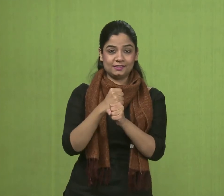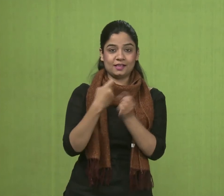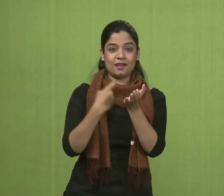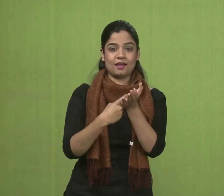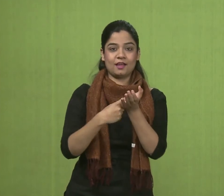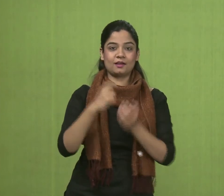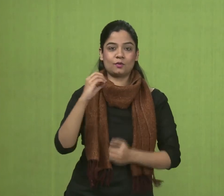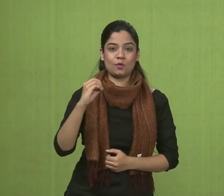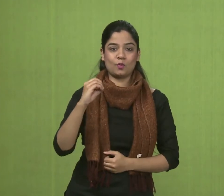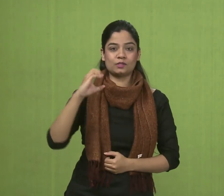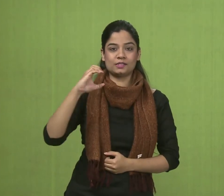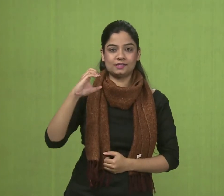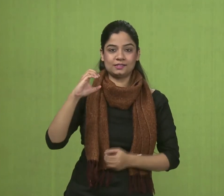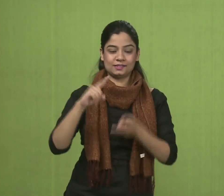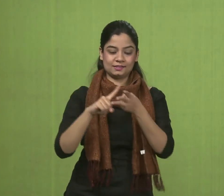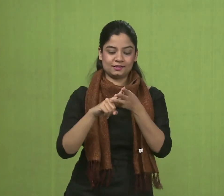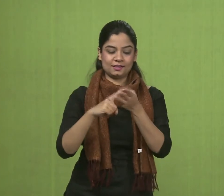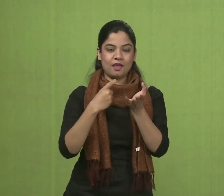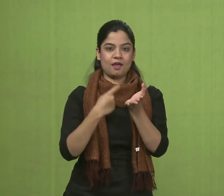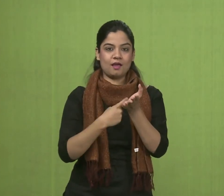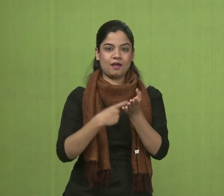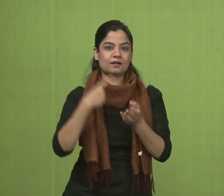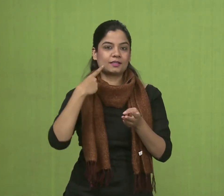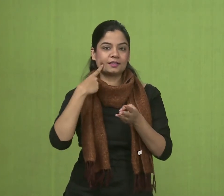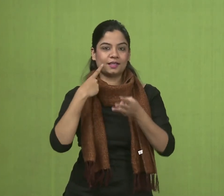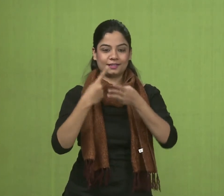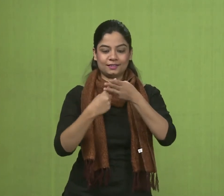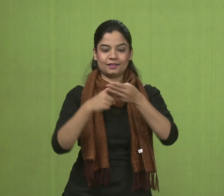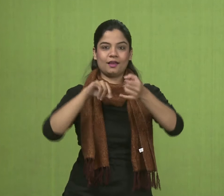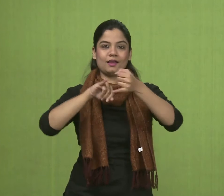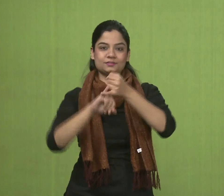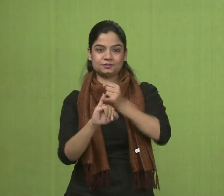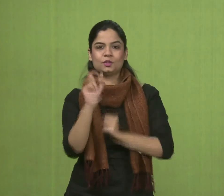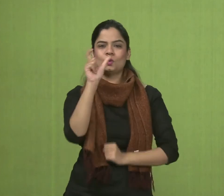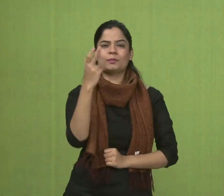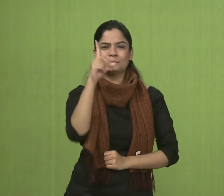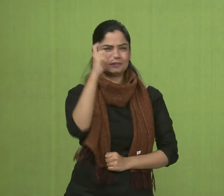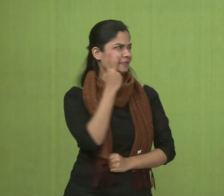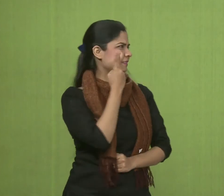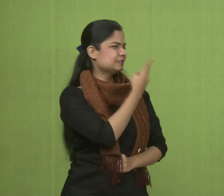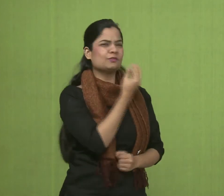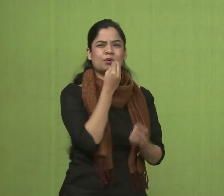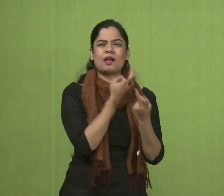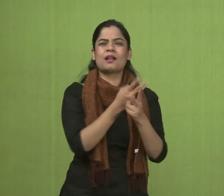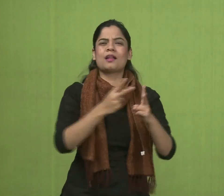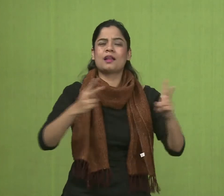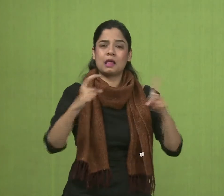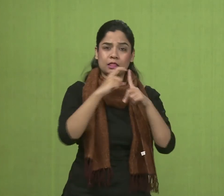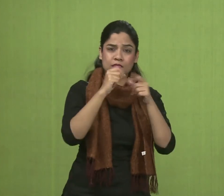Groceries. As you can see from the picture, different kind of food items like dal, fruits, vegetables, biscuits, etc. that we buy from a